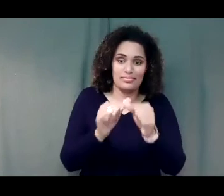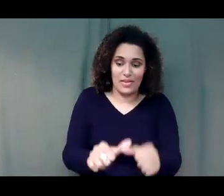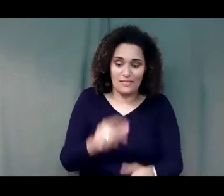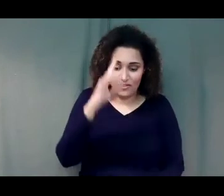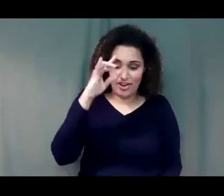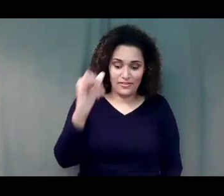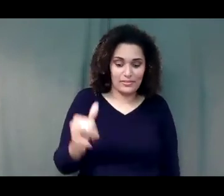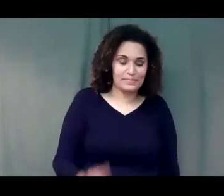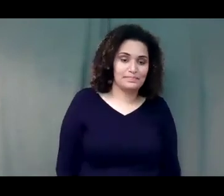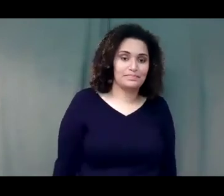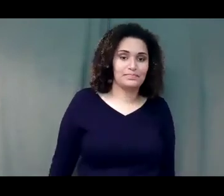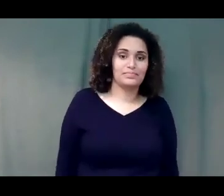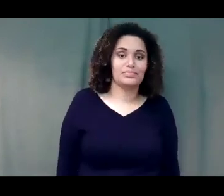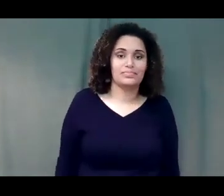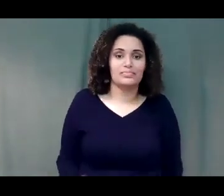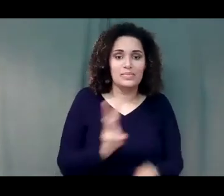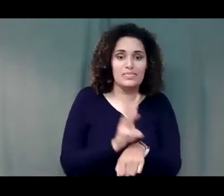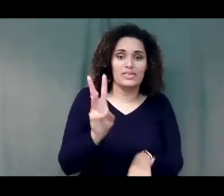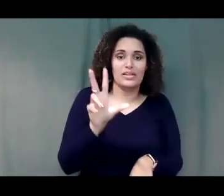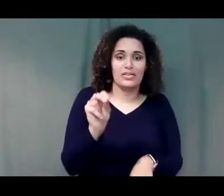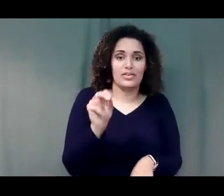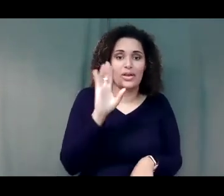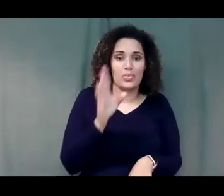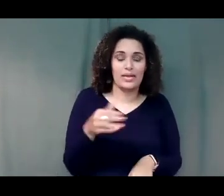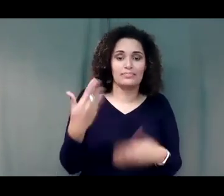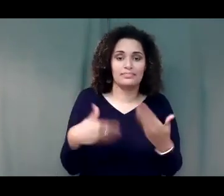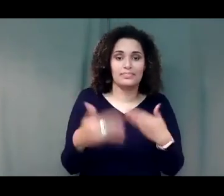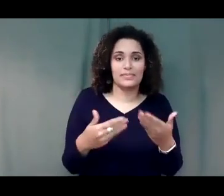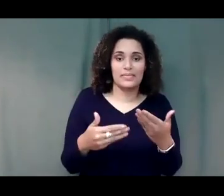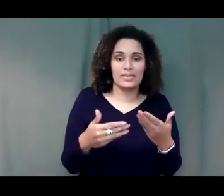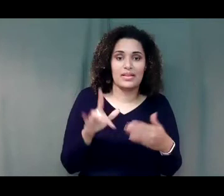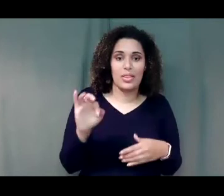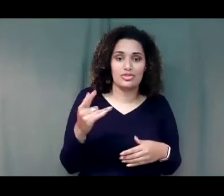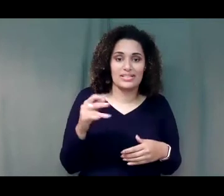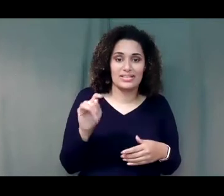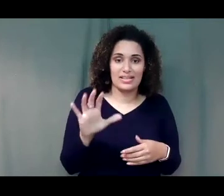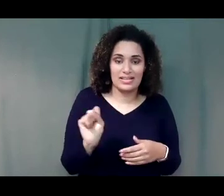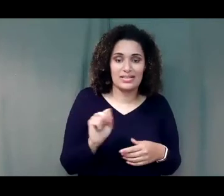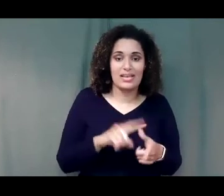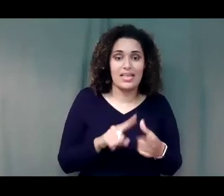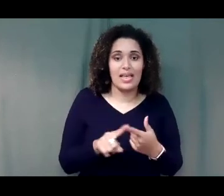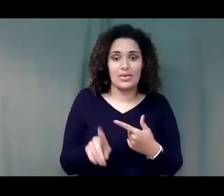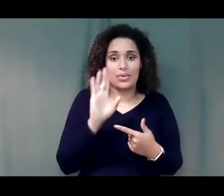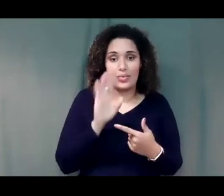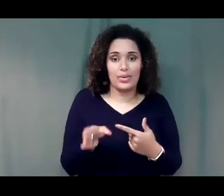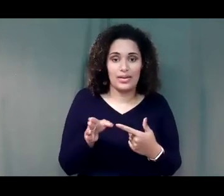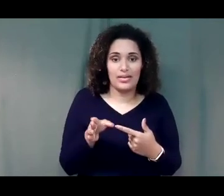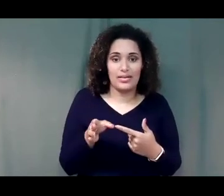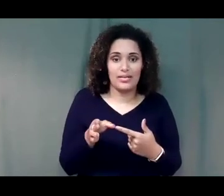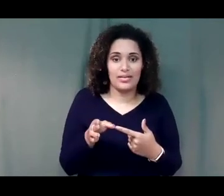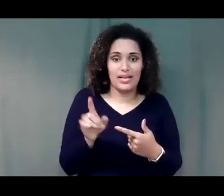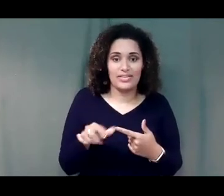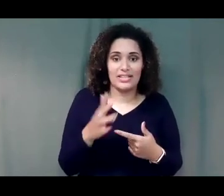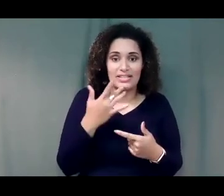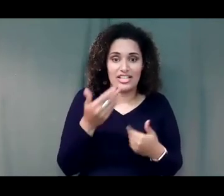So it's 6:30, so I'm going to run through my quick logistics, and then we'll have to have tasting